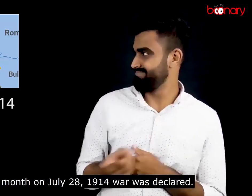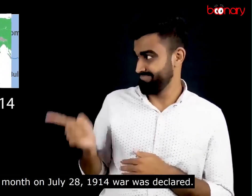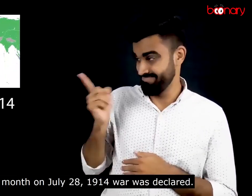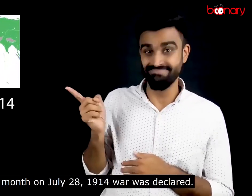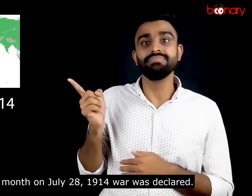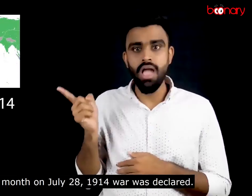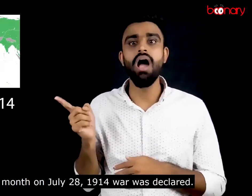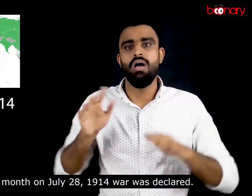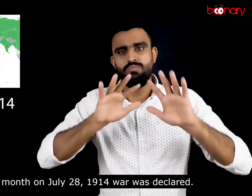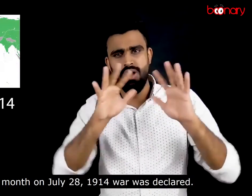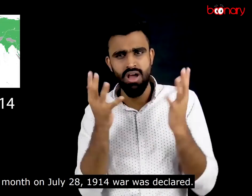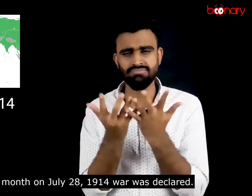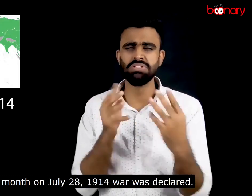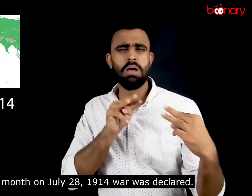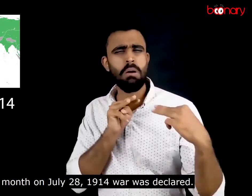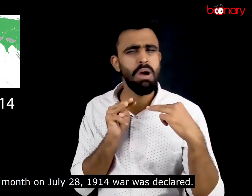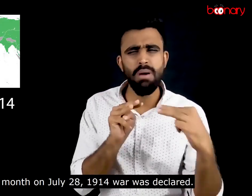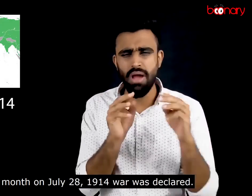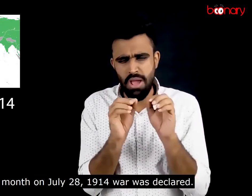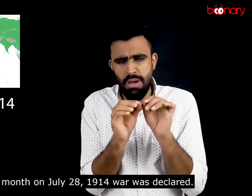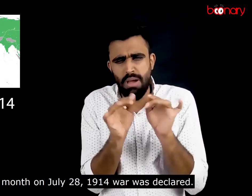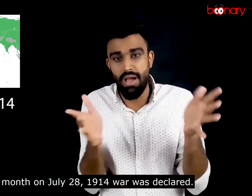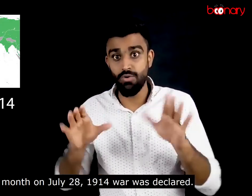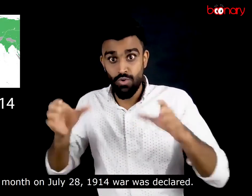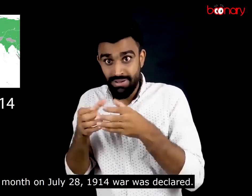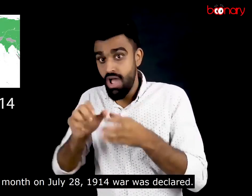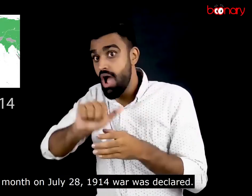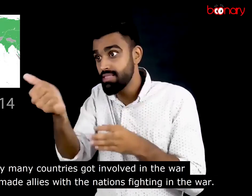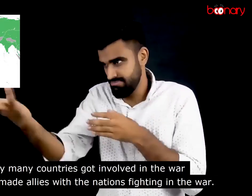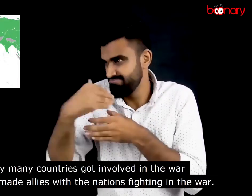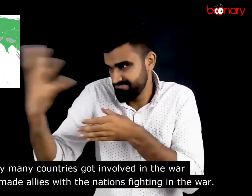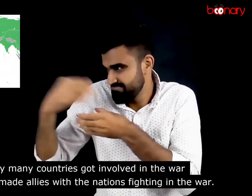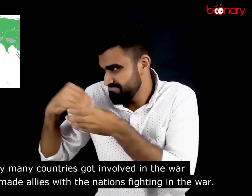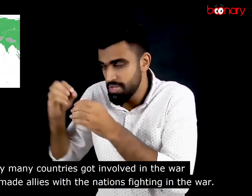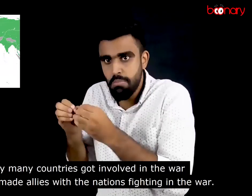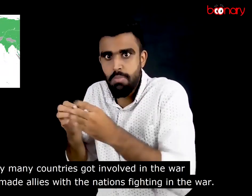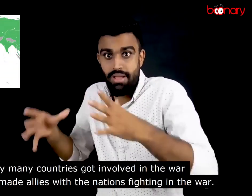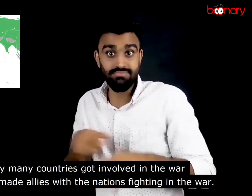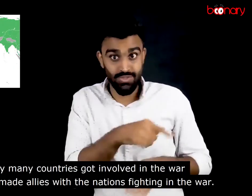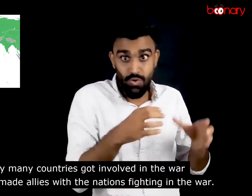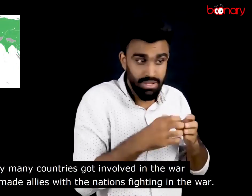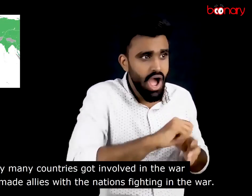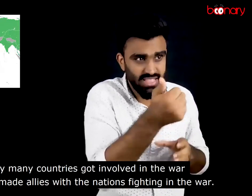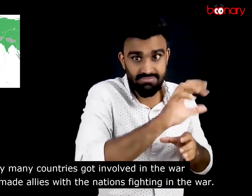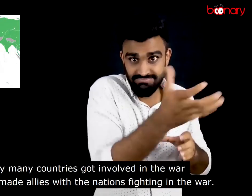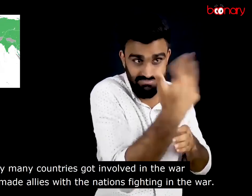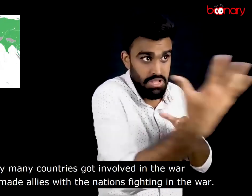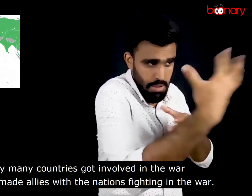July 28, 1914, war was declared. Slowly, many countries got involved in the war as they had